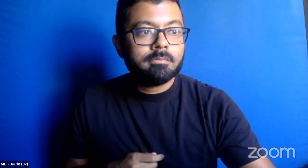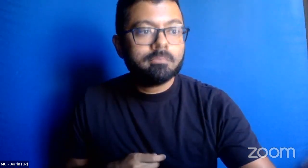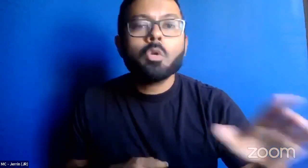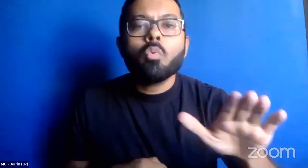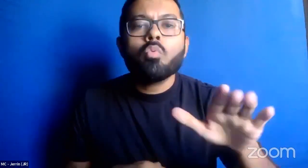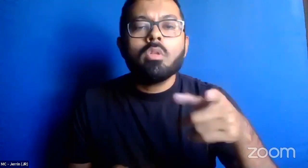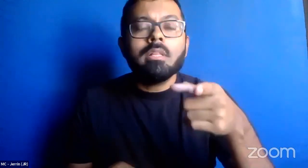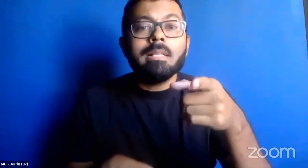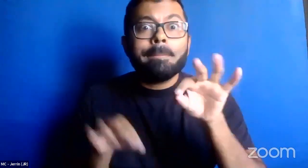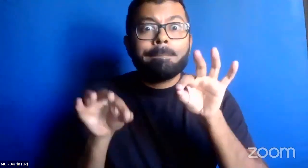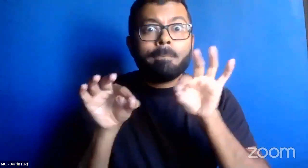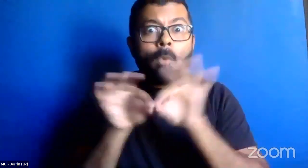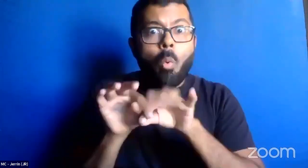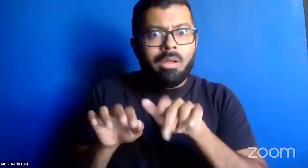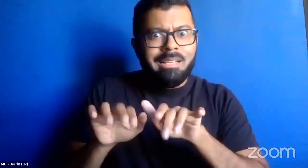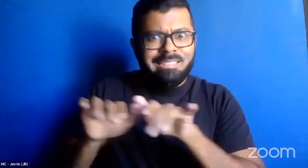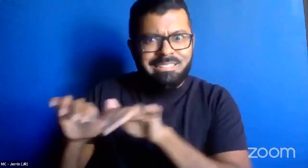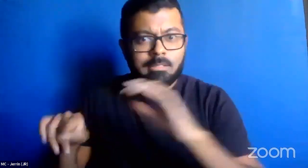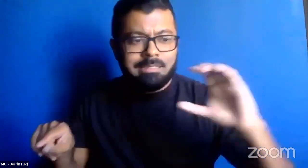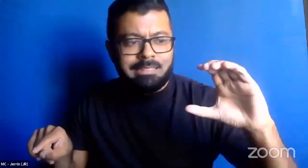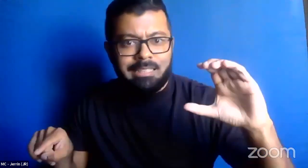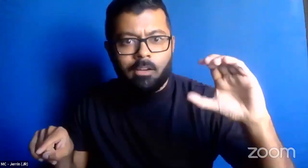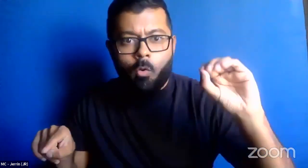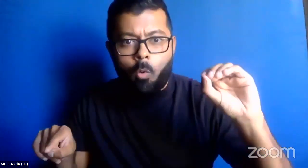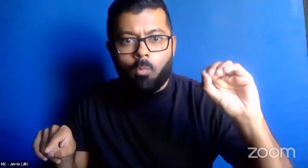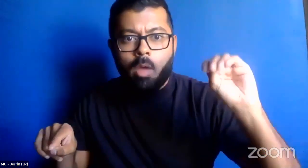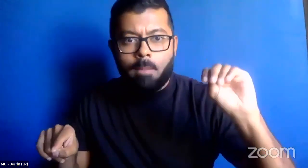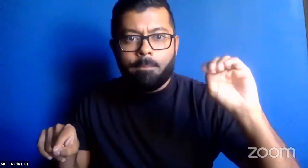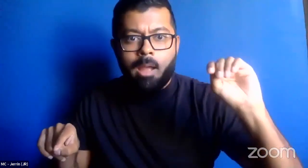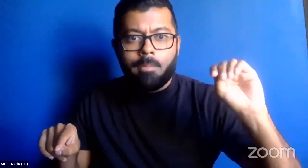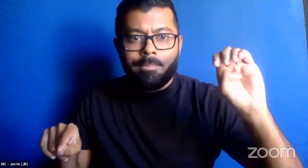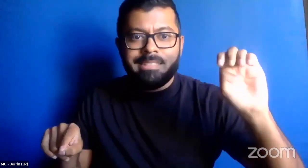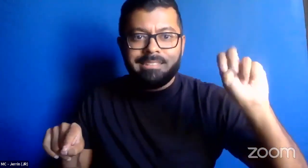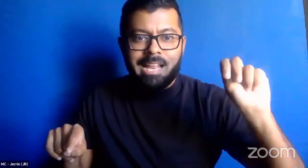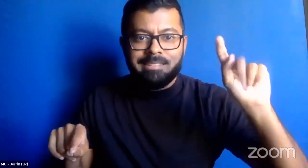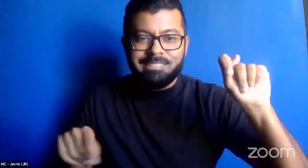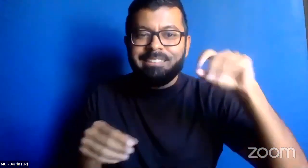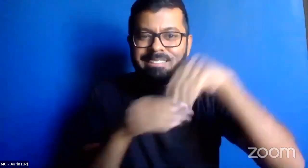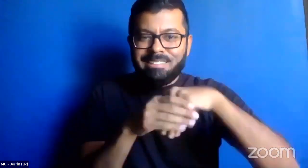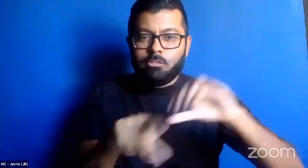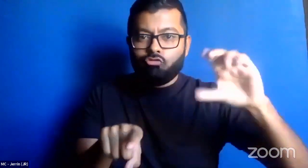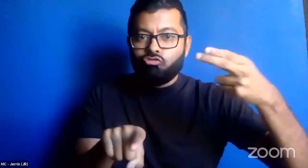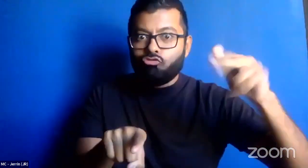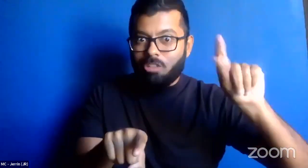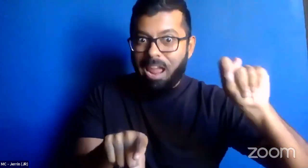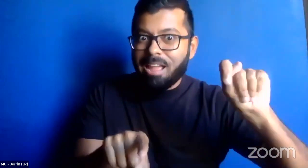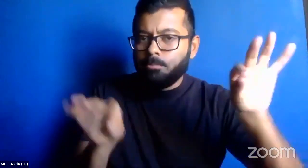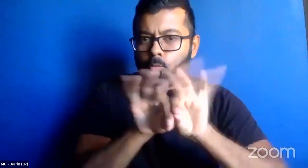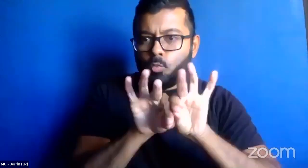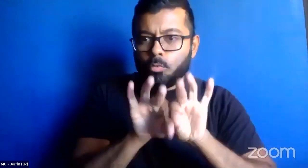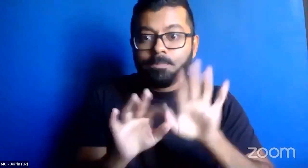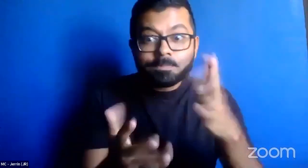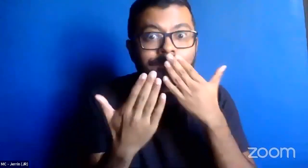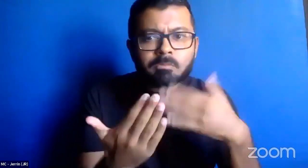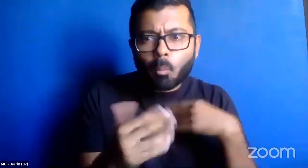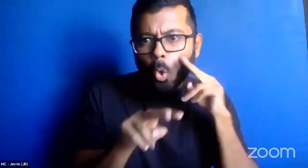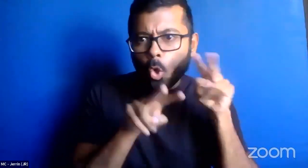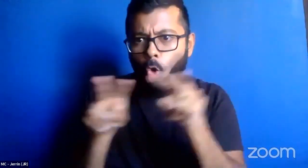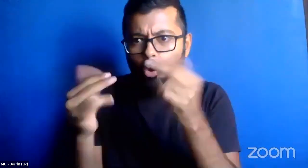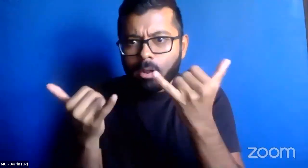available for the board of directors to view. It is important that you select the chat